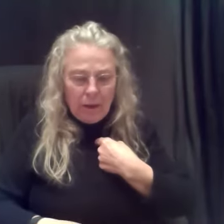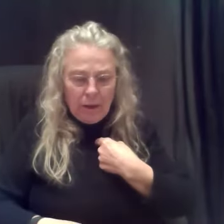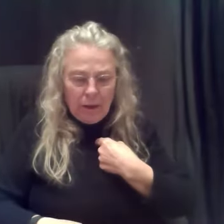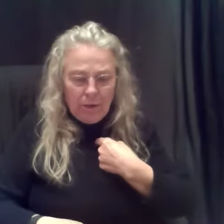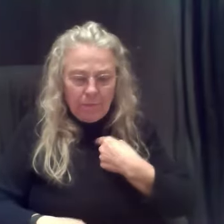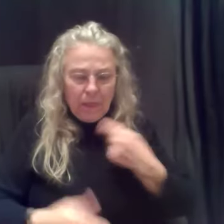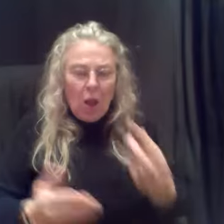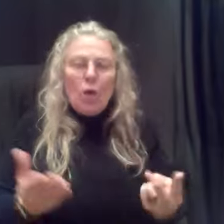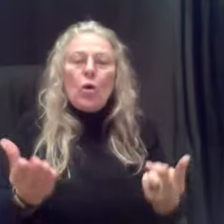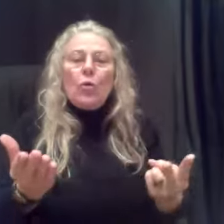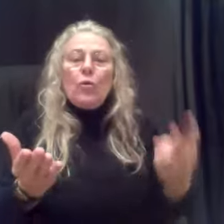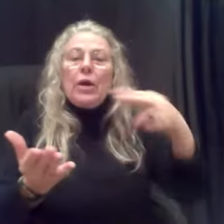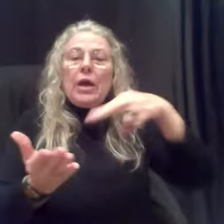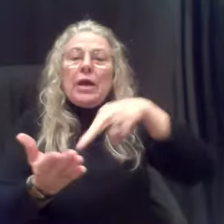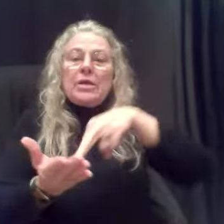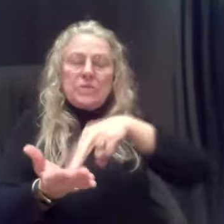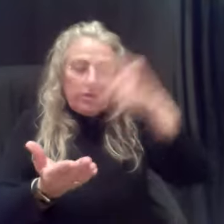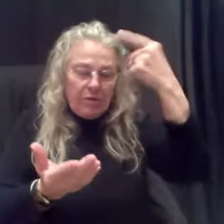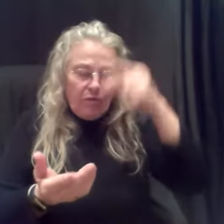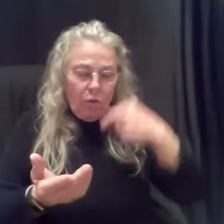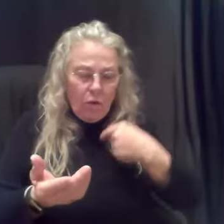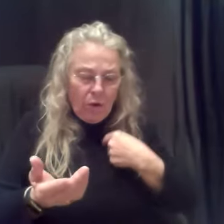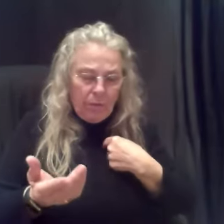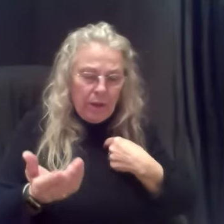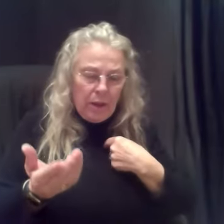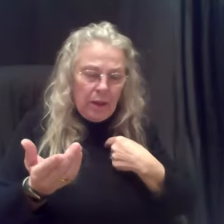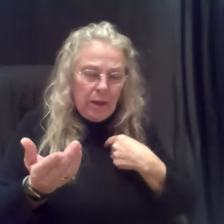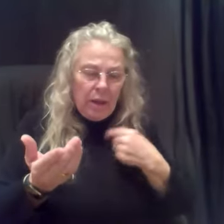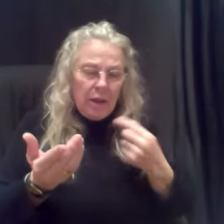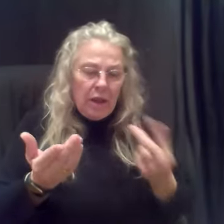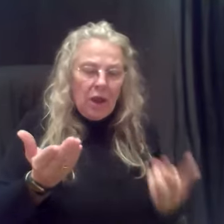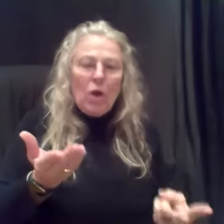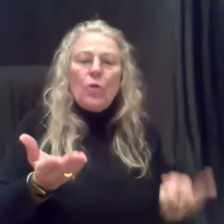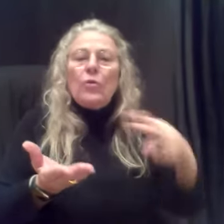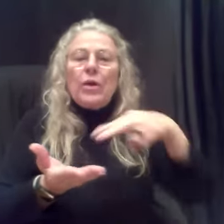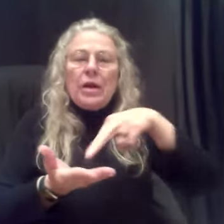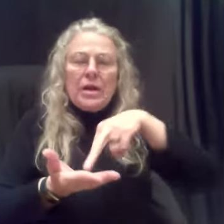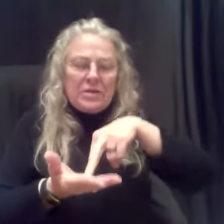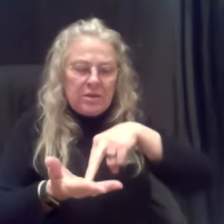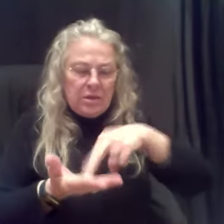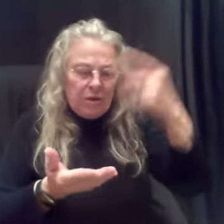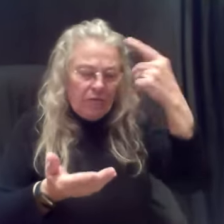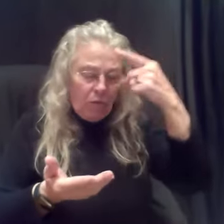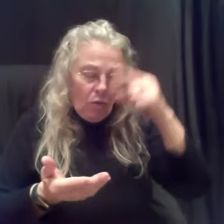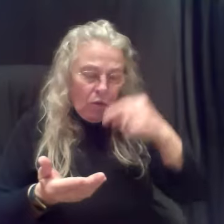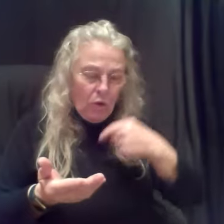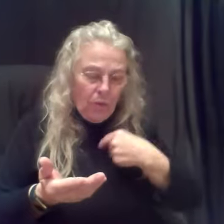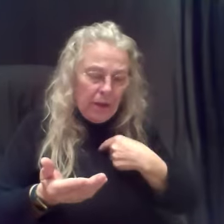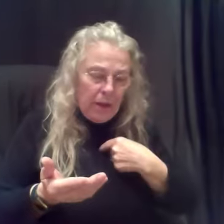me. Risen for me, risen for